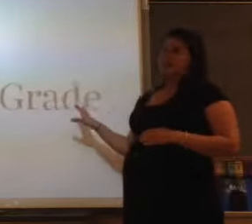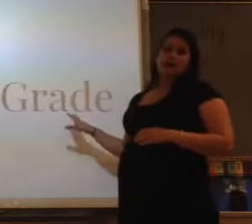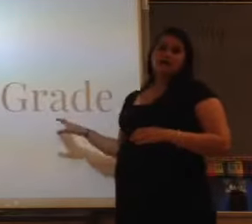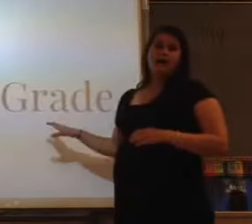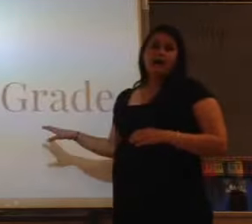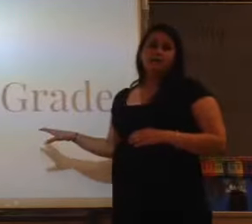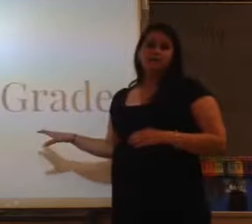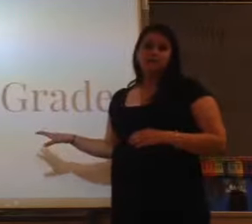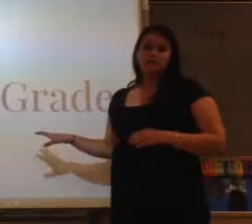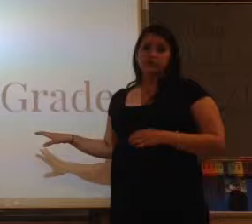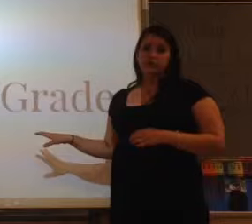the average is 4th grade.